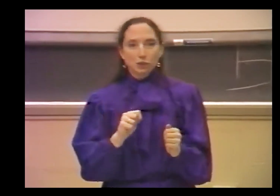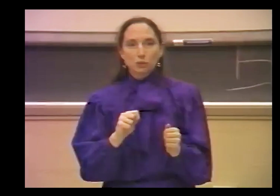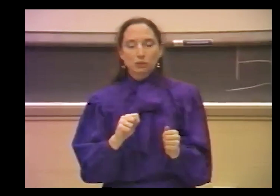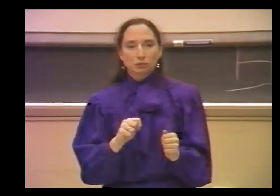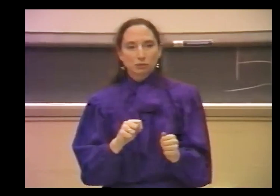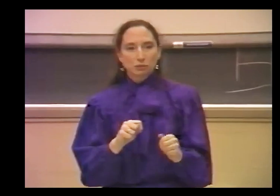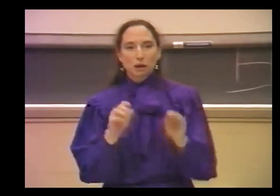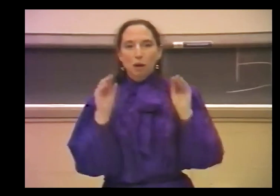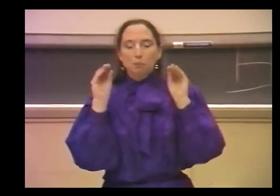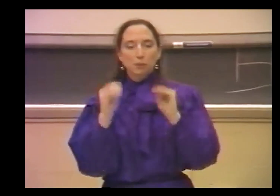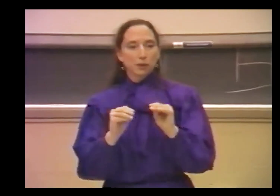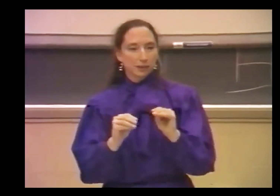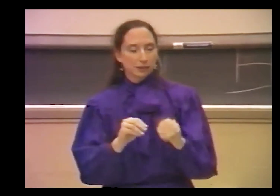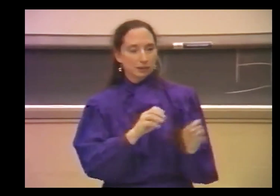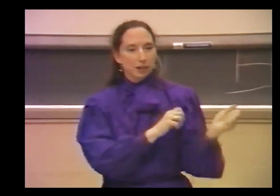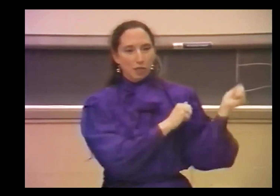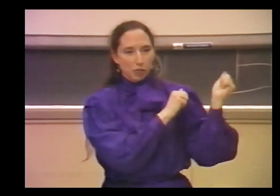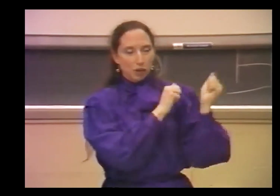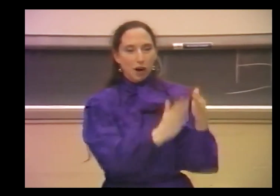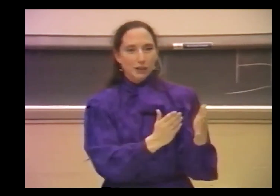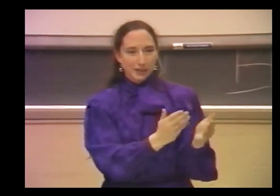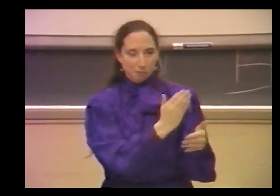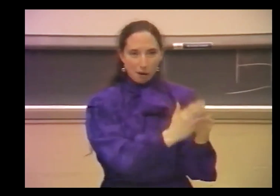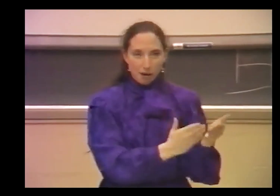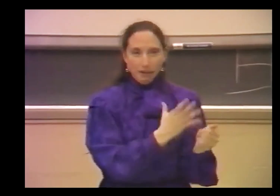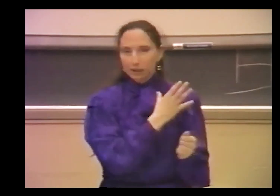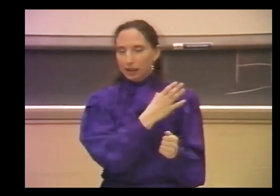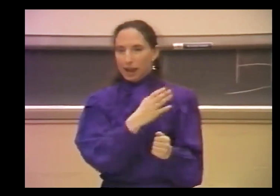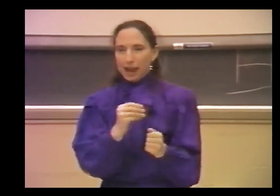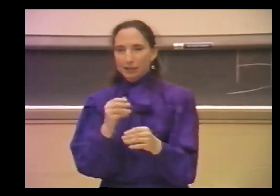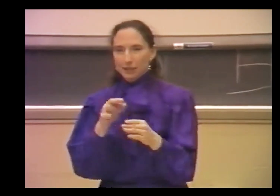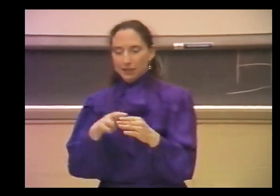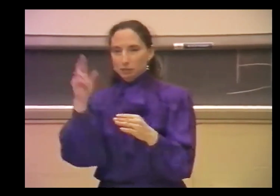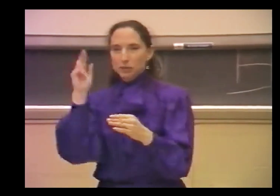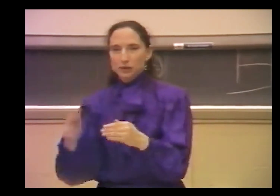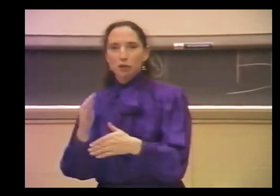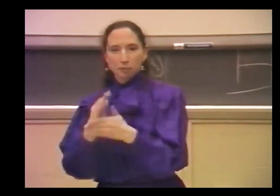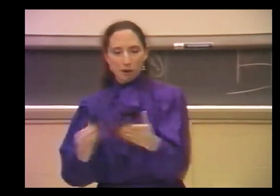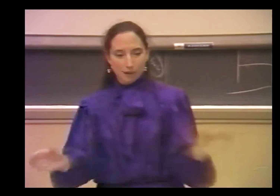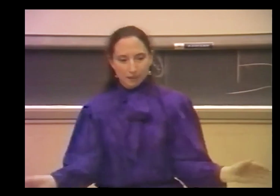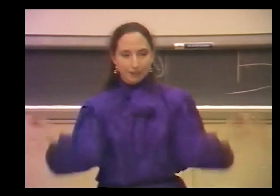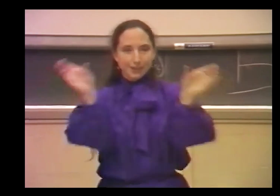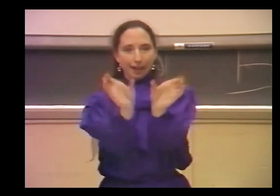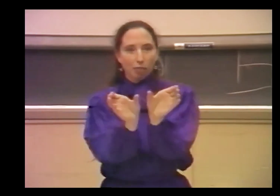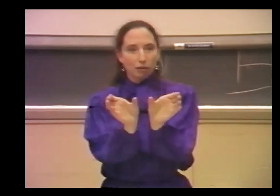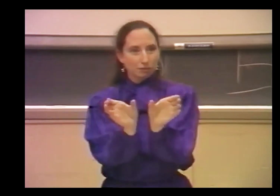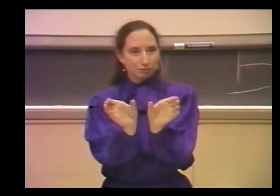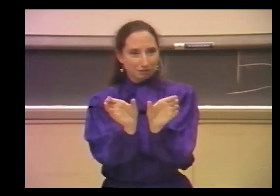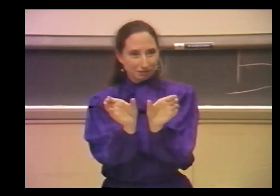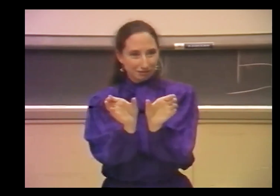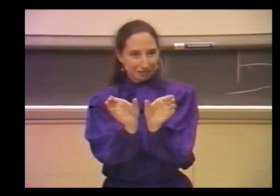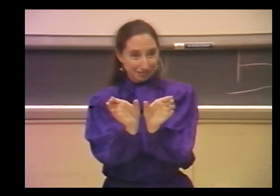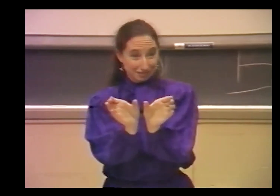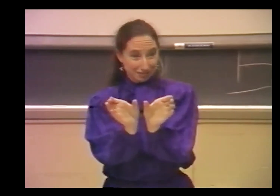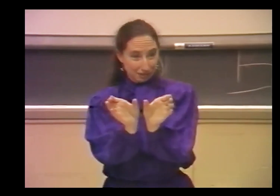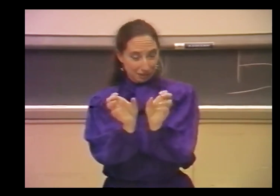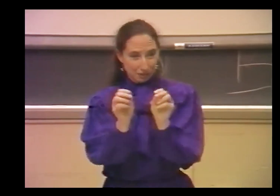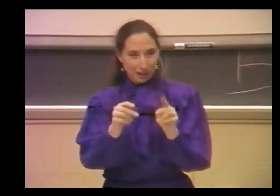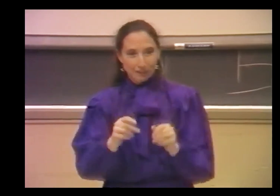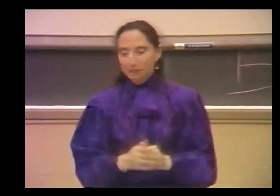to put the causing part and the result part together. Okay.